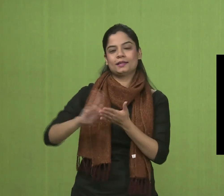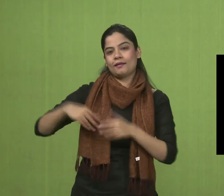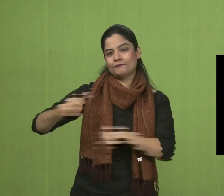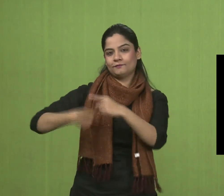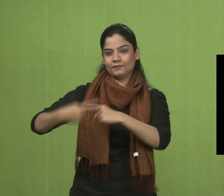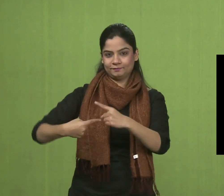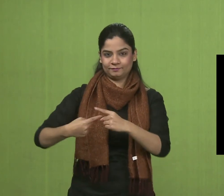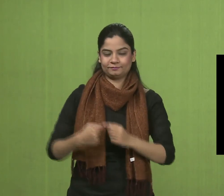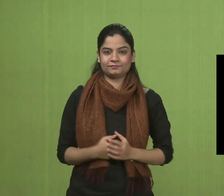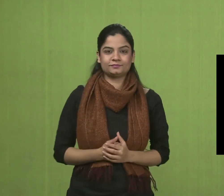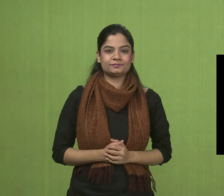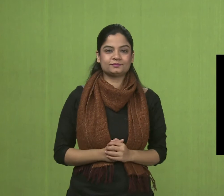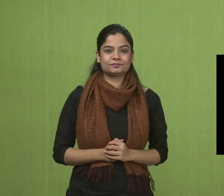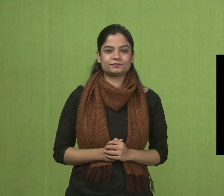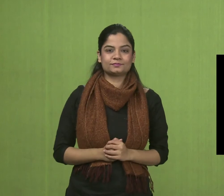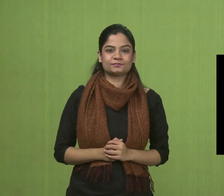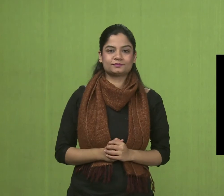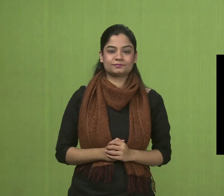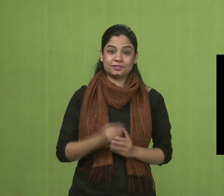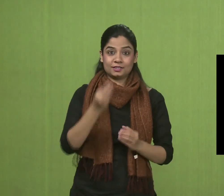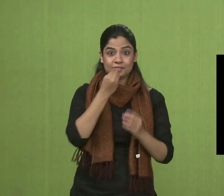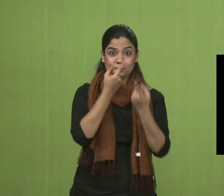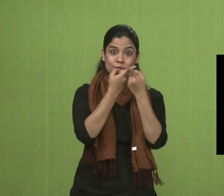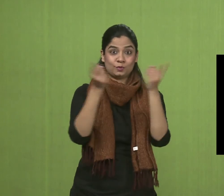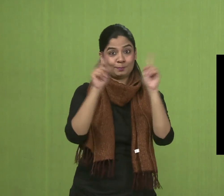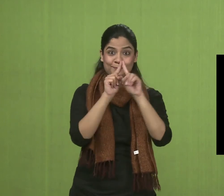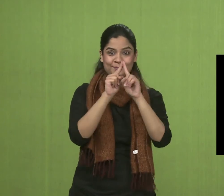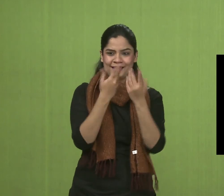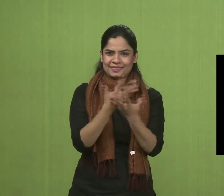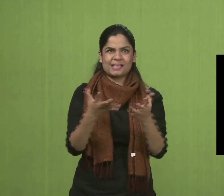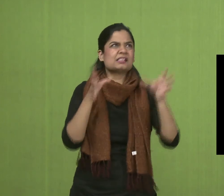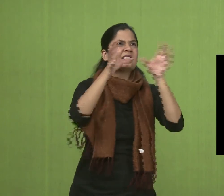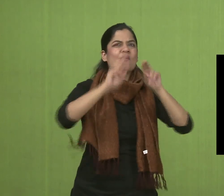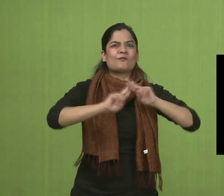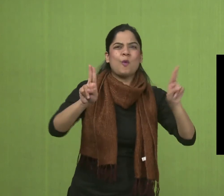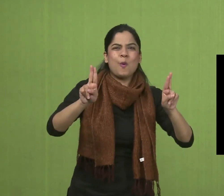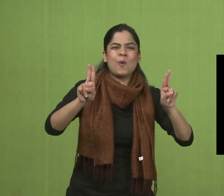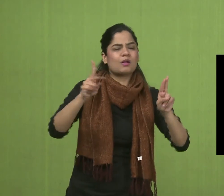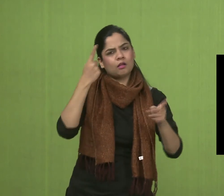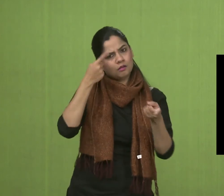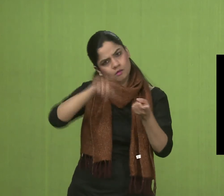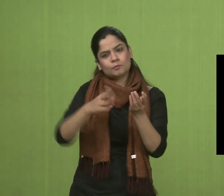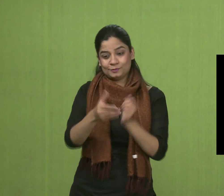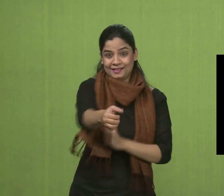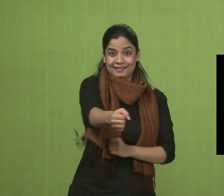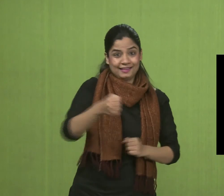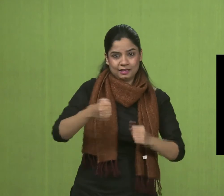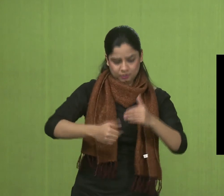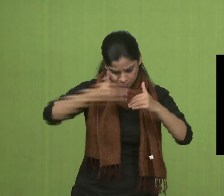important to keep the house clean every day. As far as possible, just have a built-in storage and cupboards so